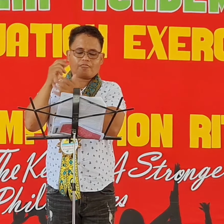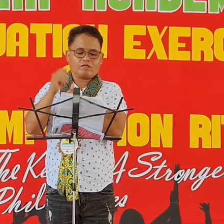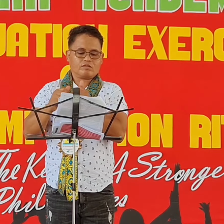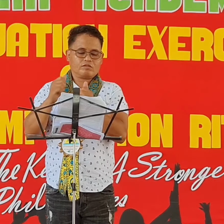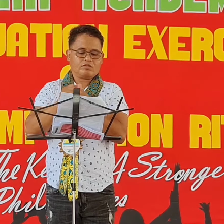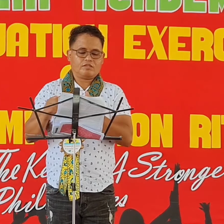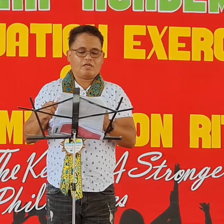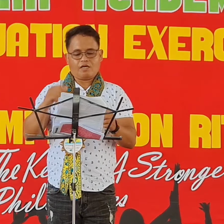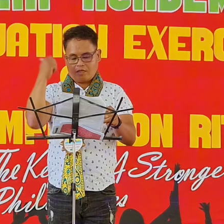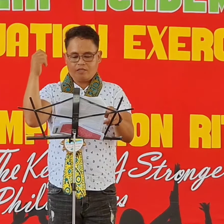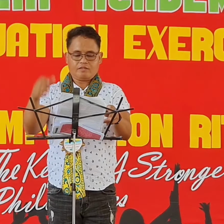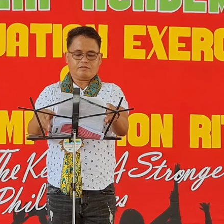We helped each other.